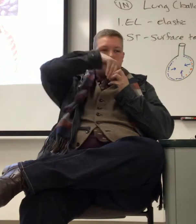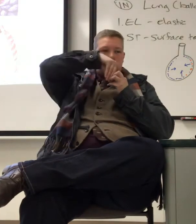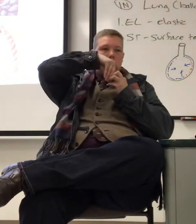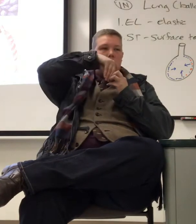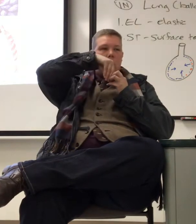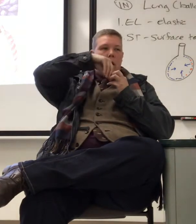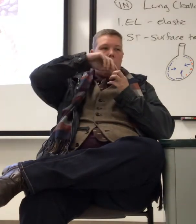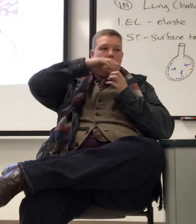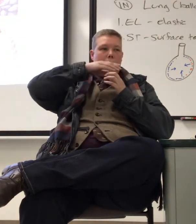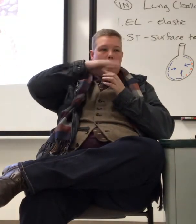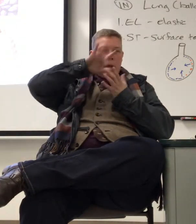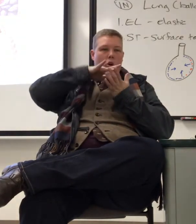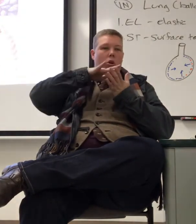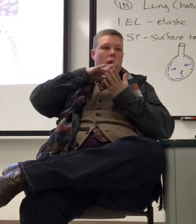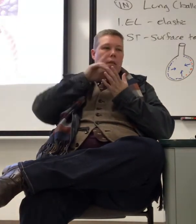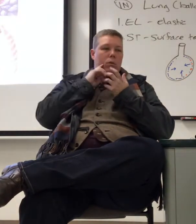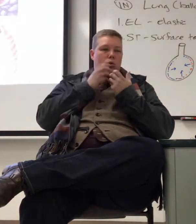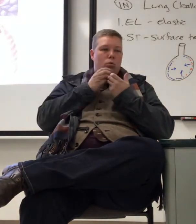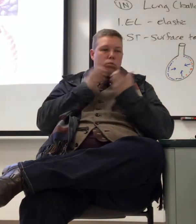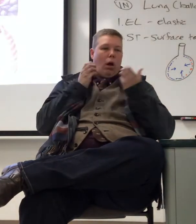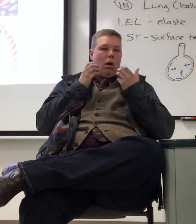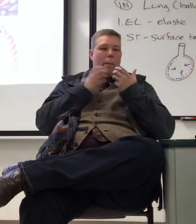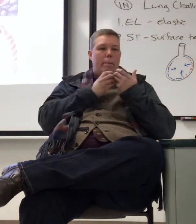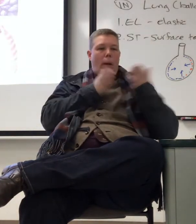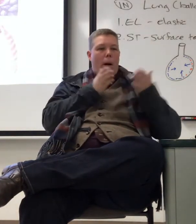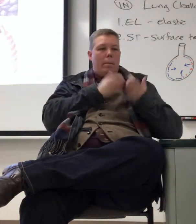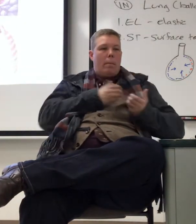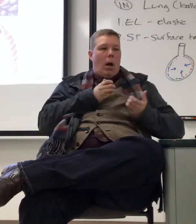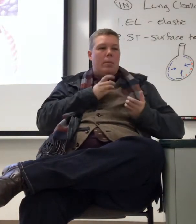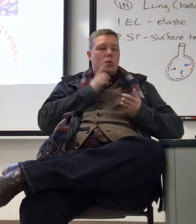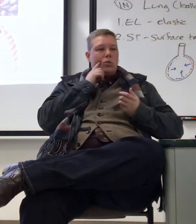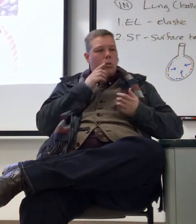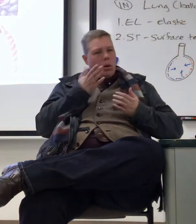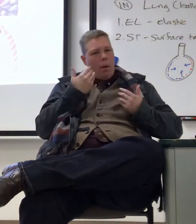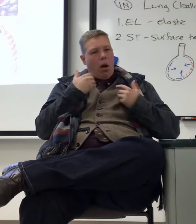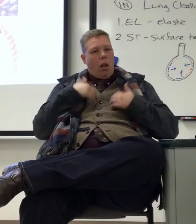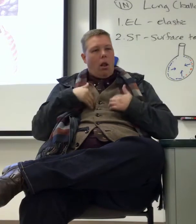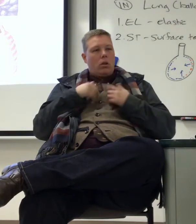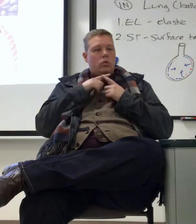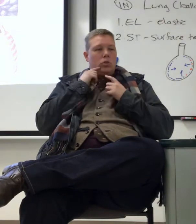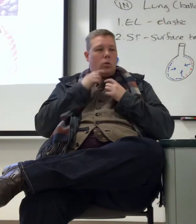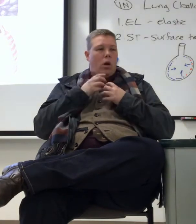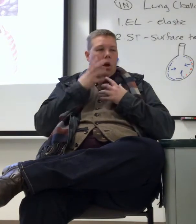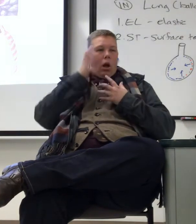forces to make the lungs easier and more compliant to fill with air.